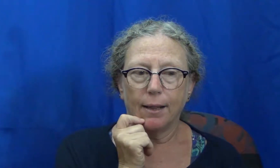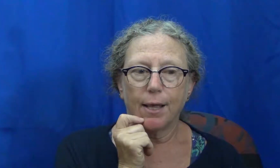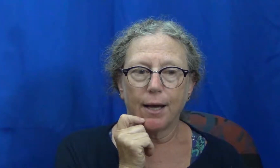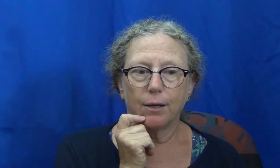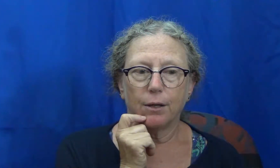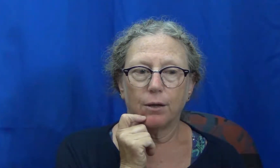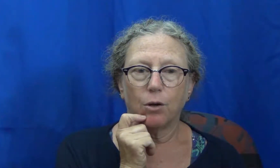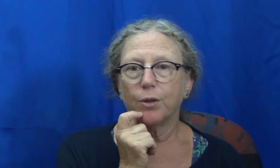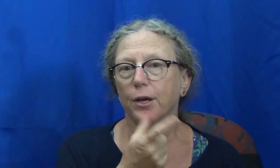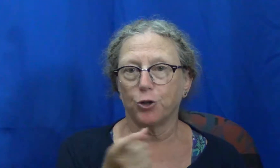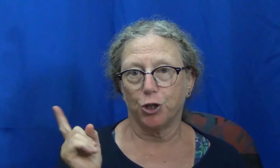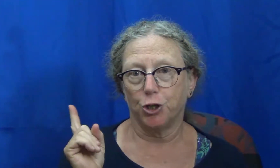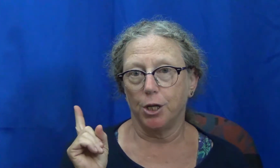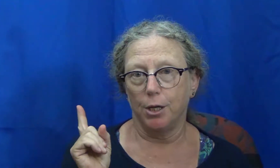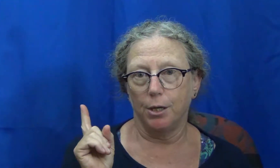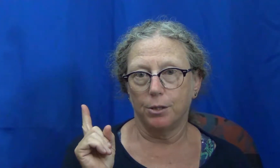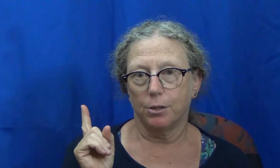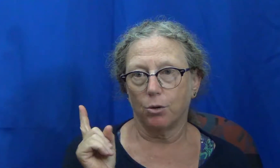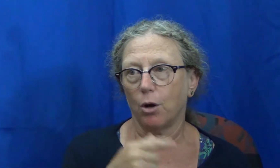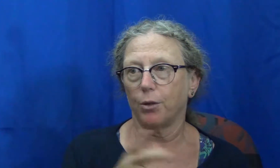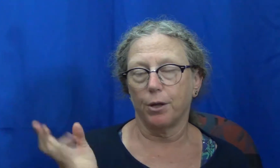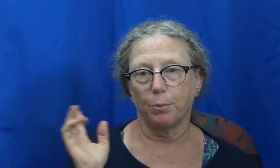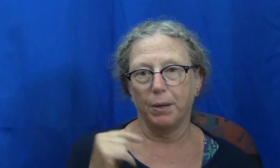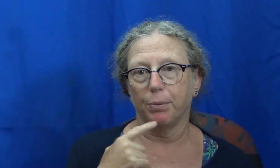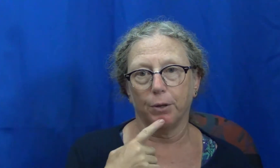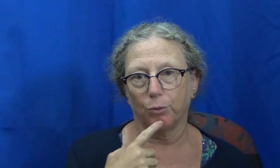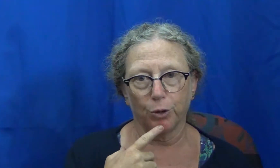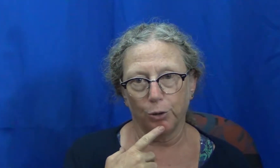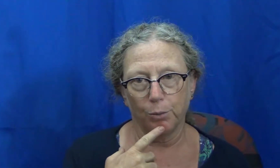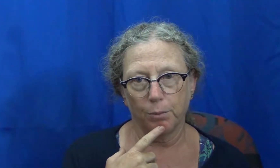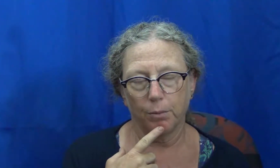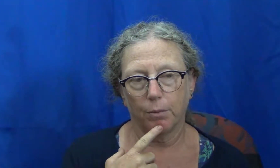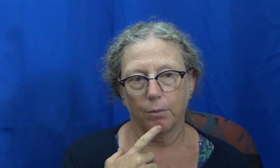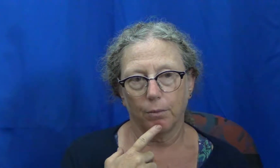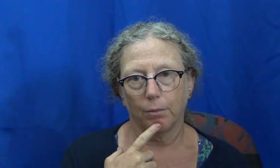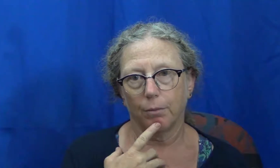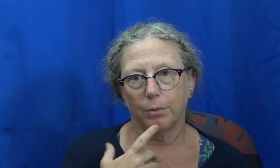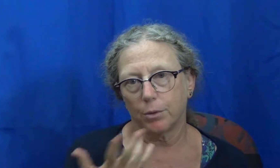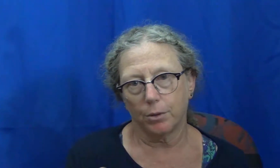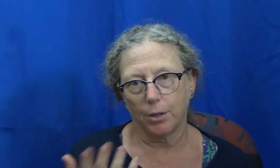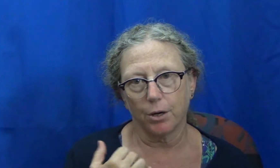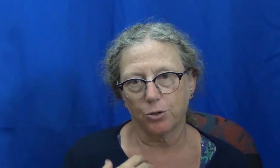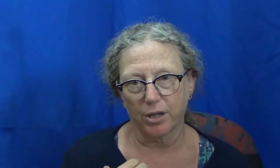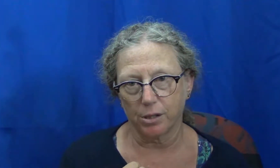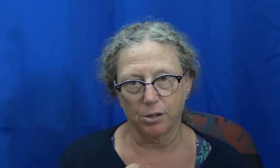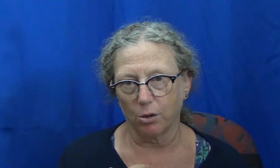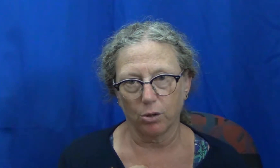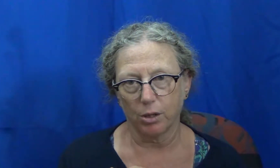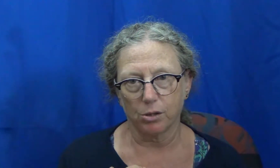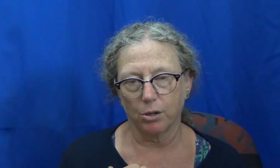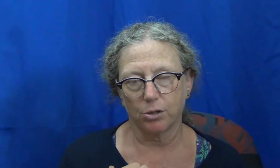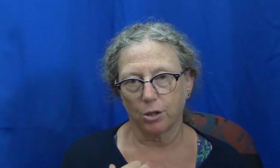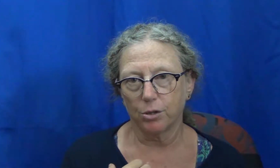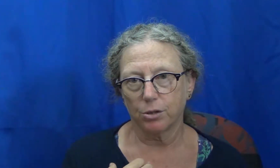that all the other she's, or all the other people in the room, their dresses don't look as good as hers.